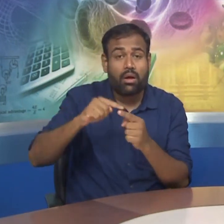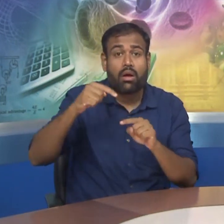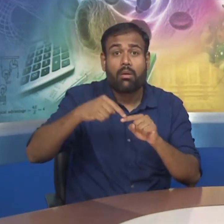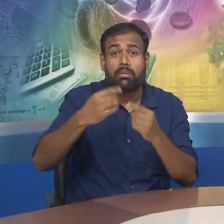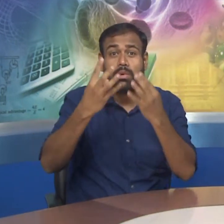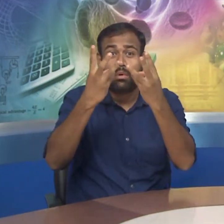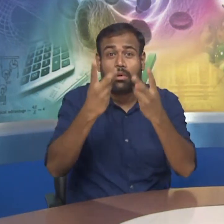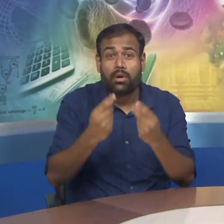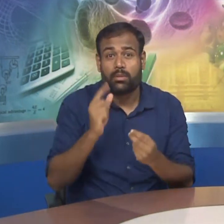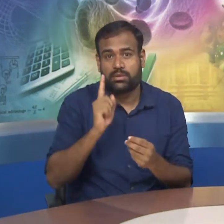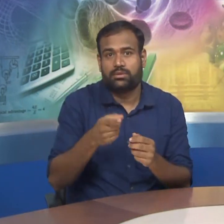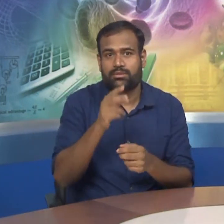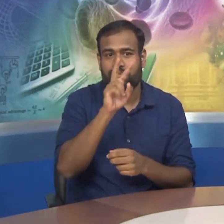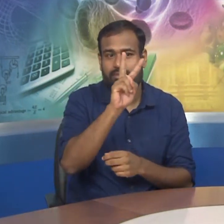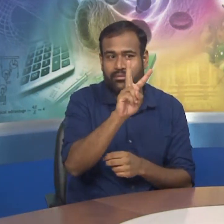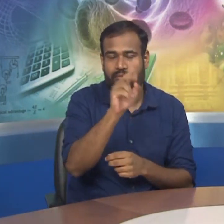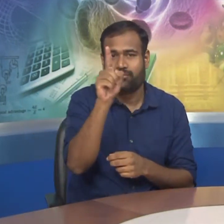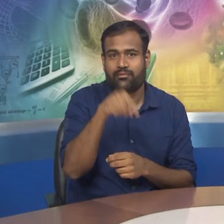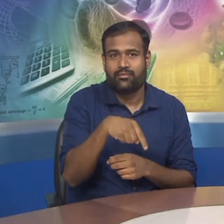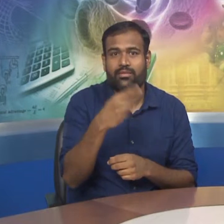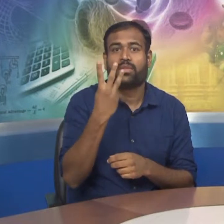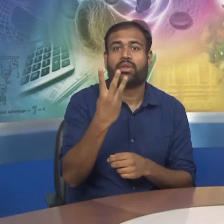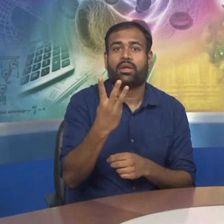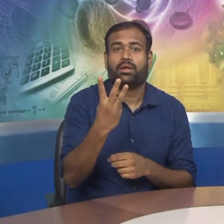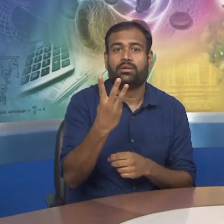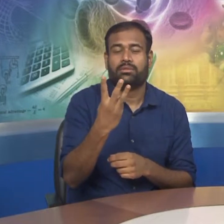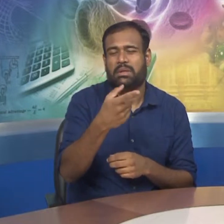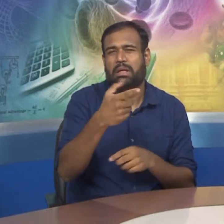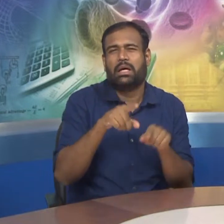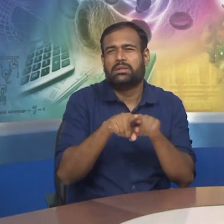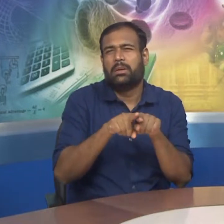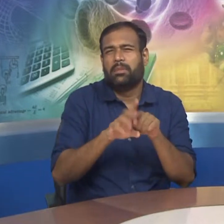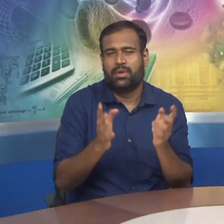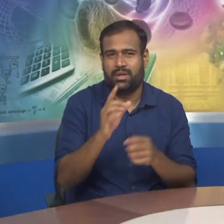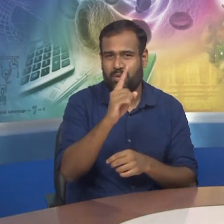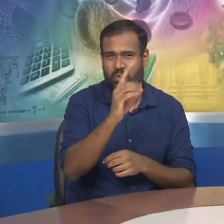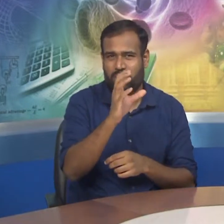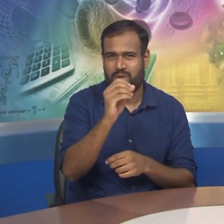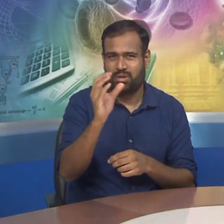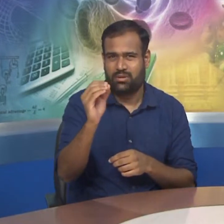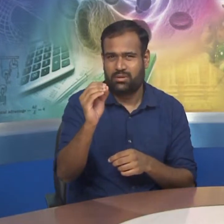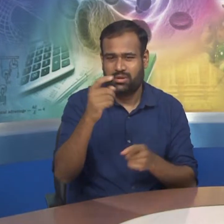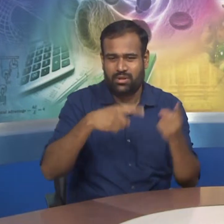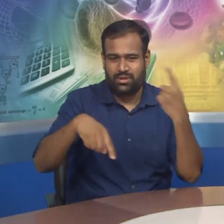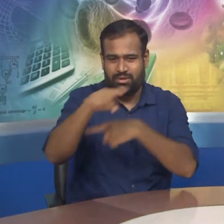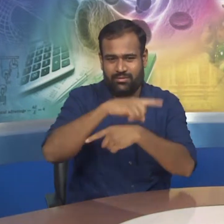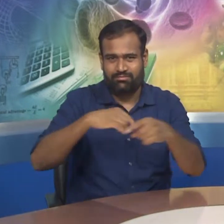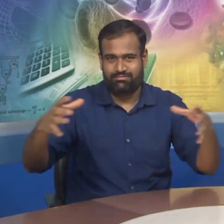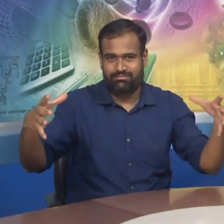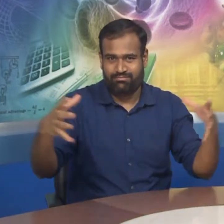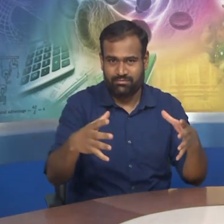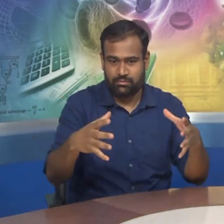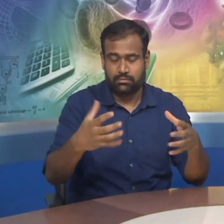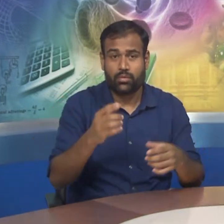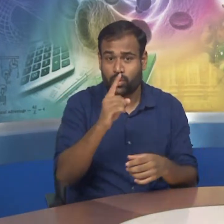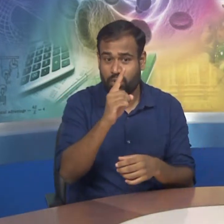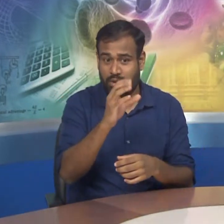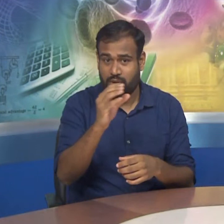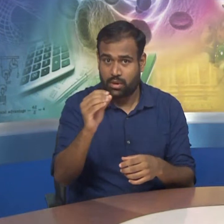The House members who are present and voting and passed in the same session has been presented to the President for such removal